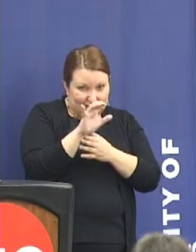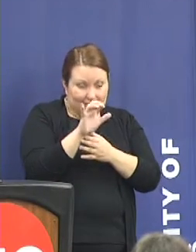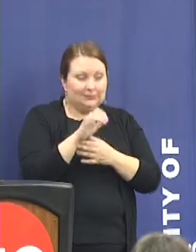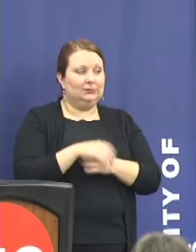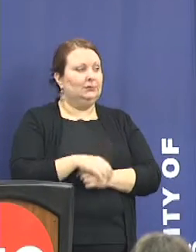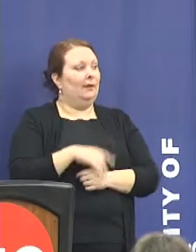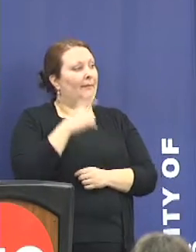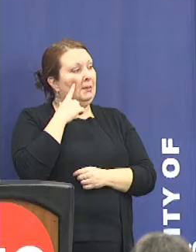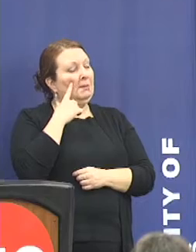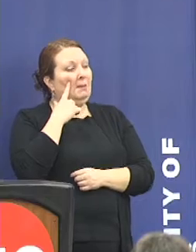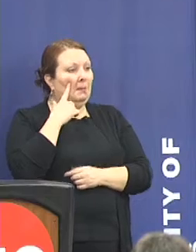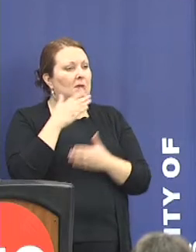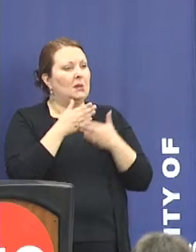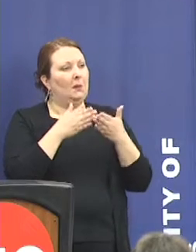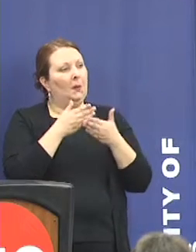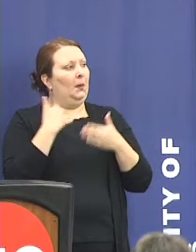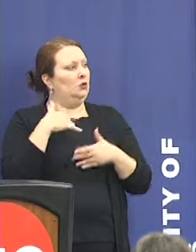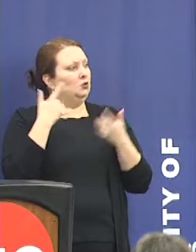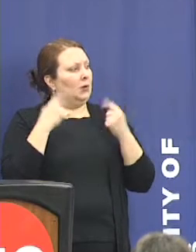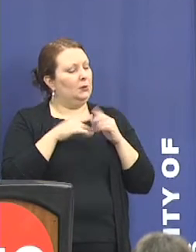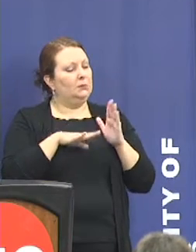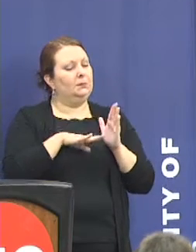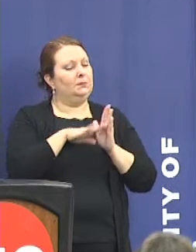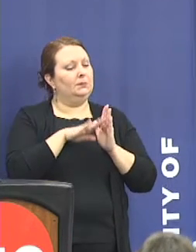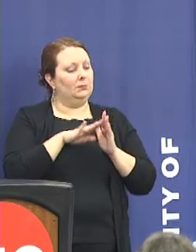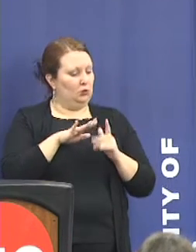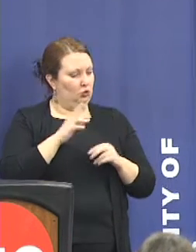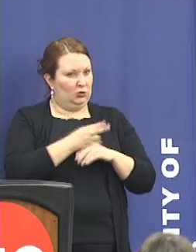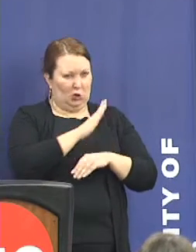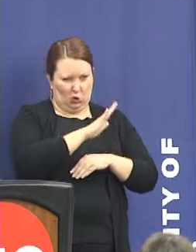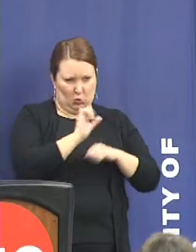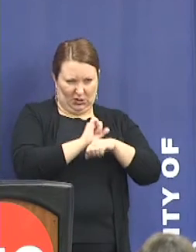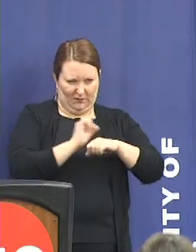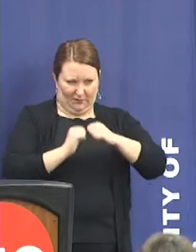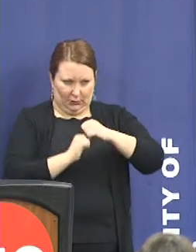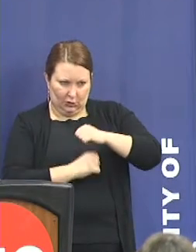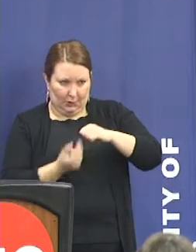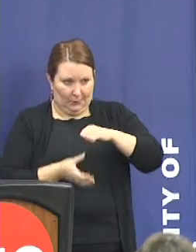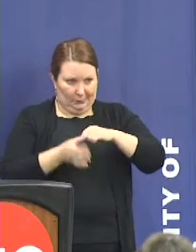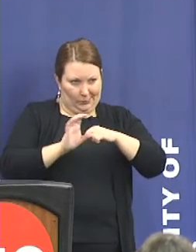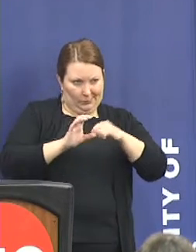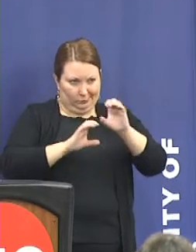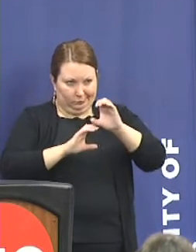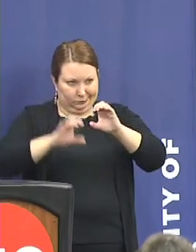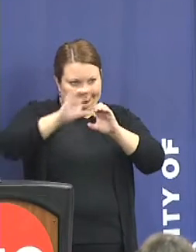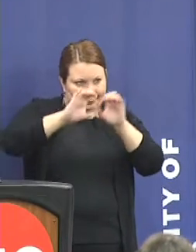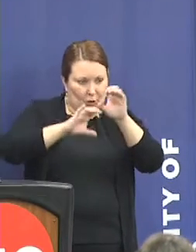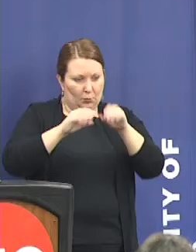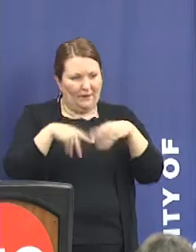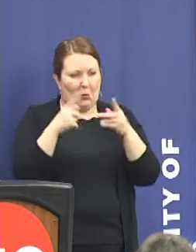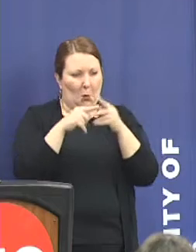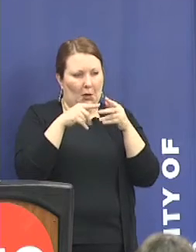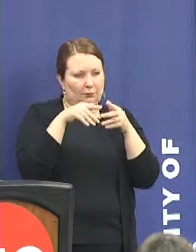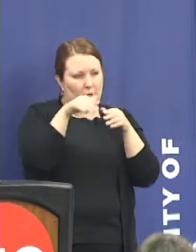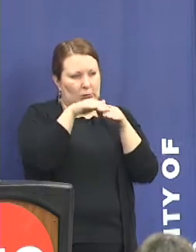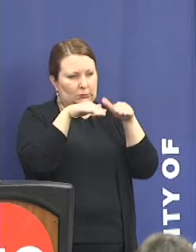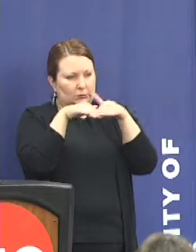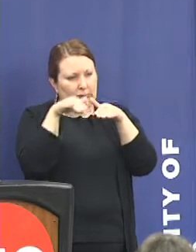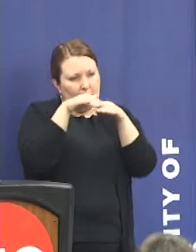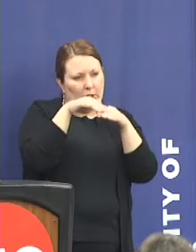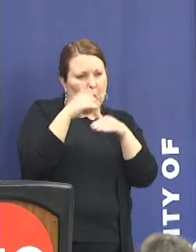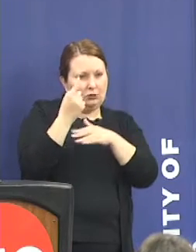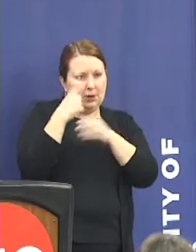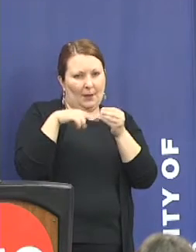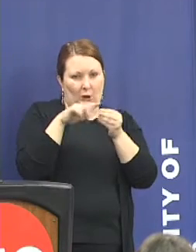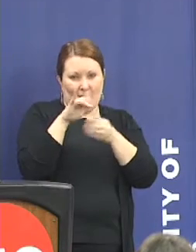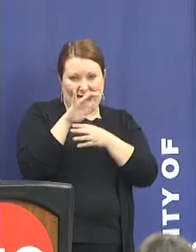I think it's, you know, it's, we're trying to build on Dr. Lopez's work in terms of providing a nuanced racial understanding,